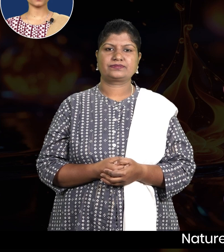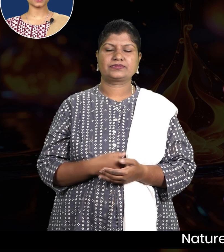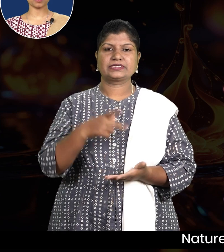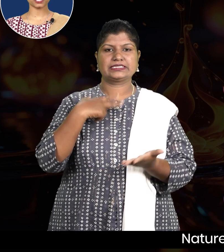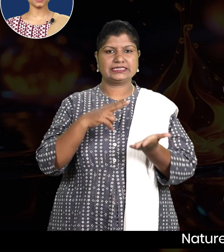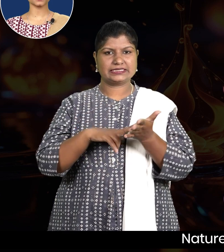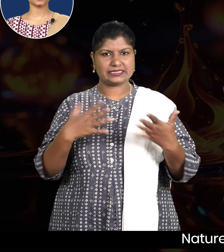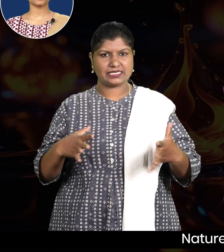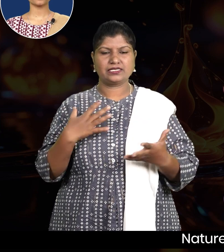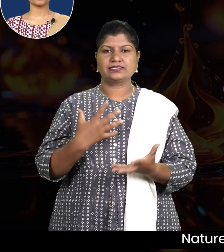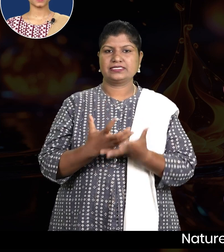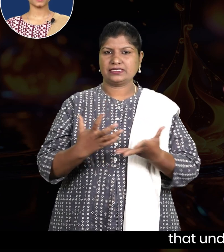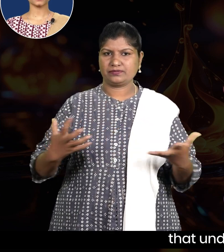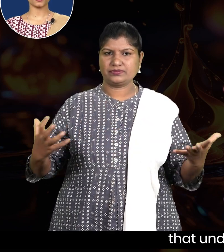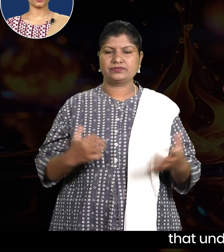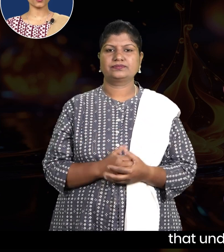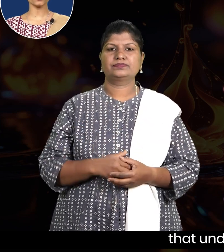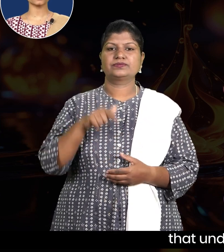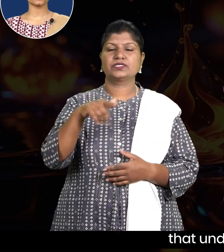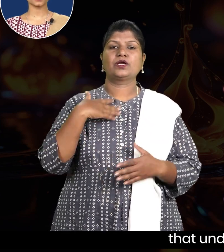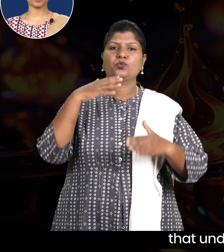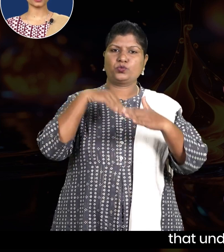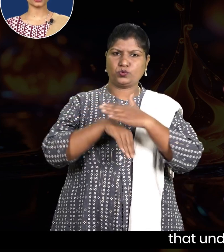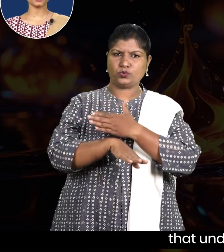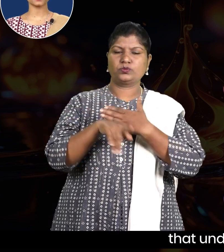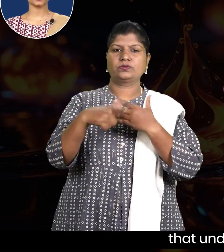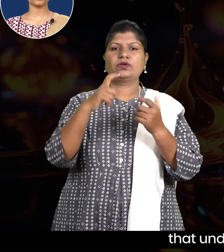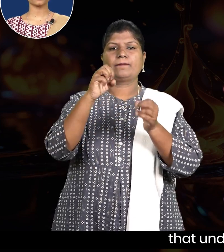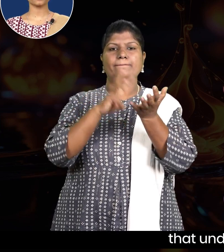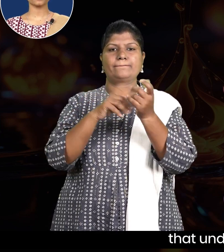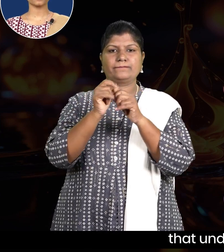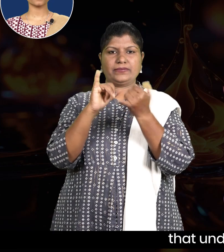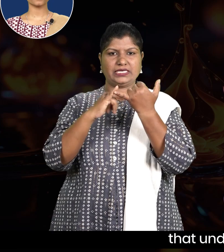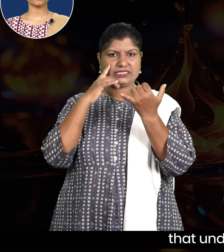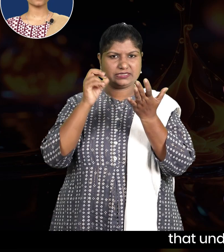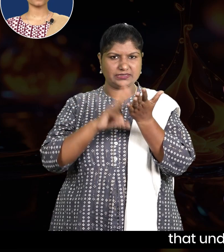nature of the substance that undergoes combustion,